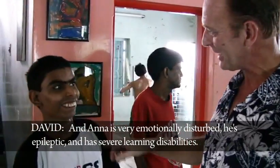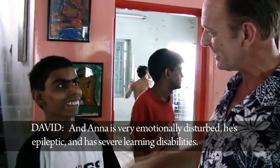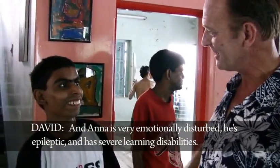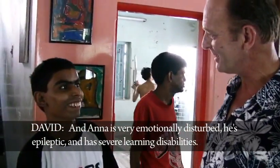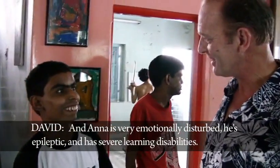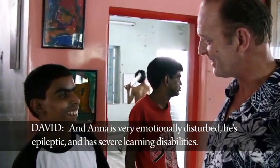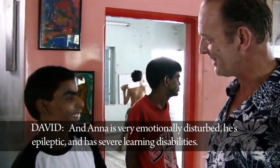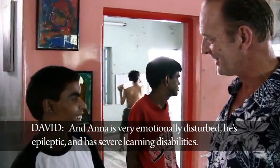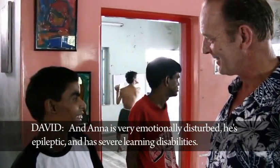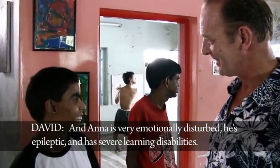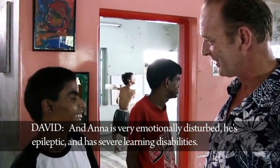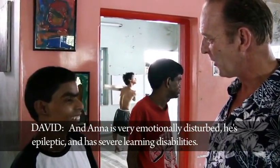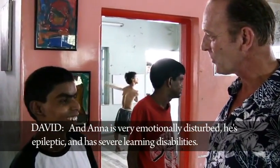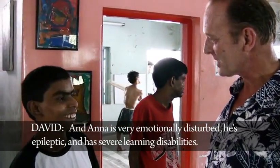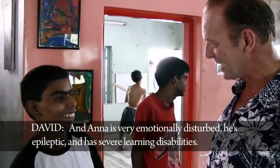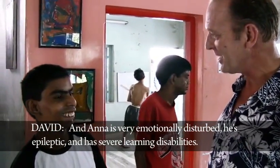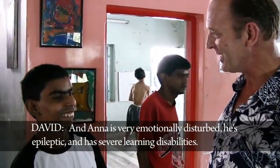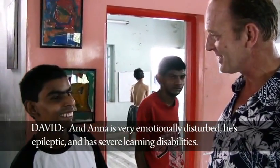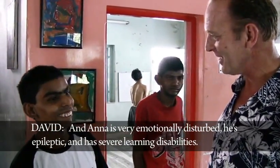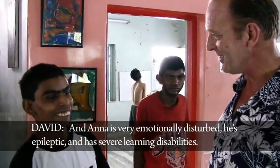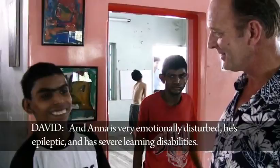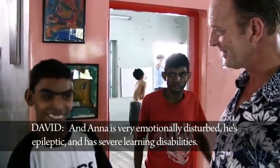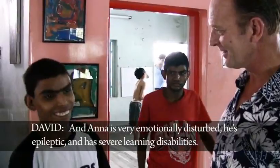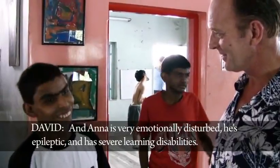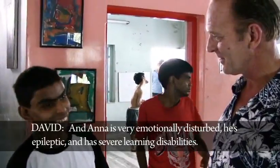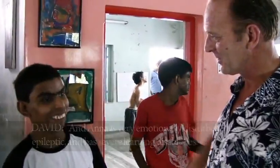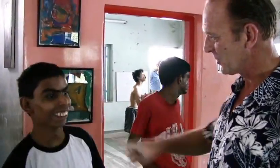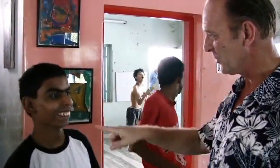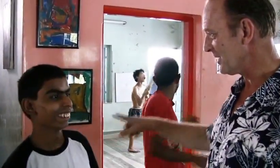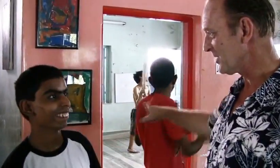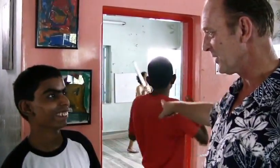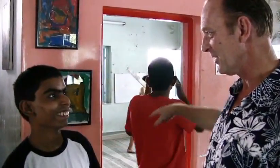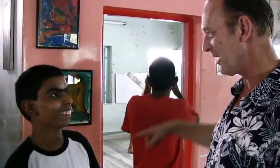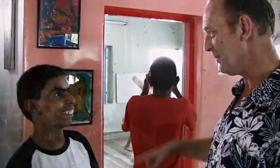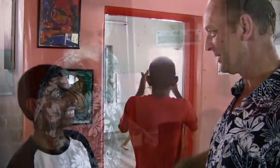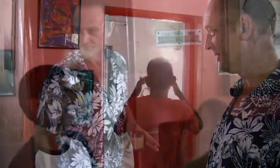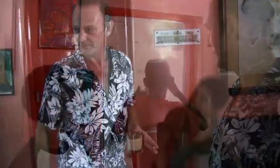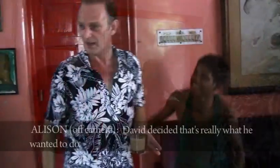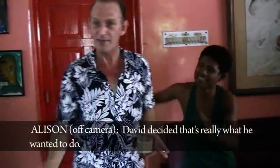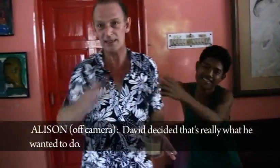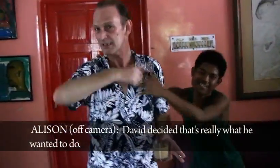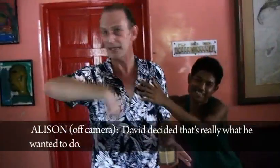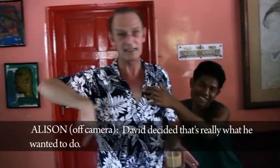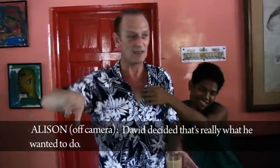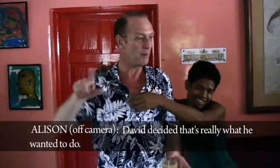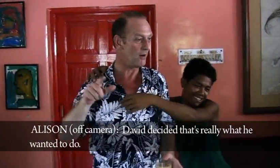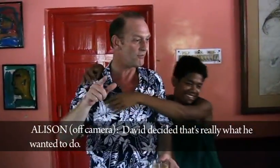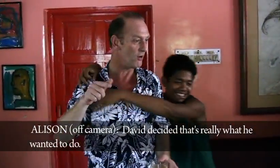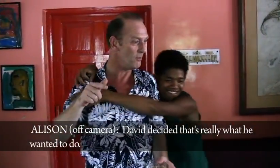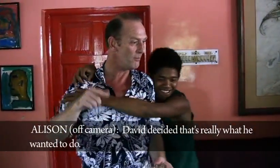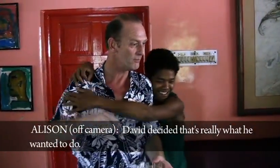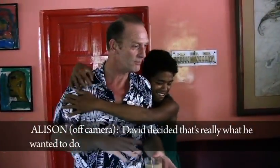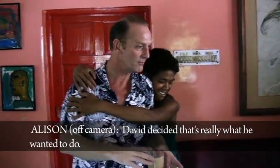and, you know, severe learning disabilities. So David decided that's really what he wanted to